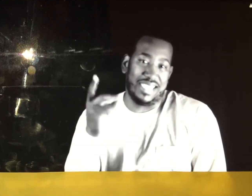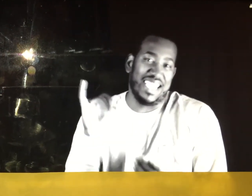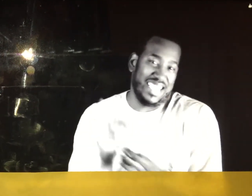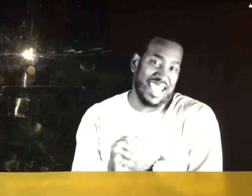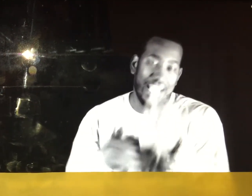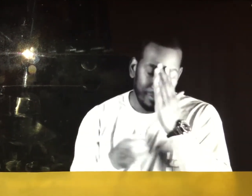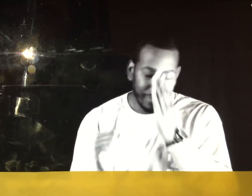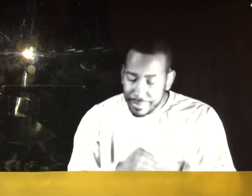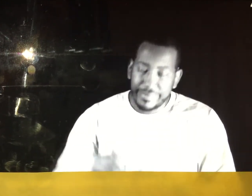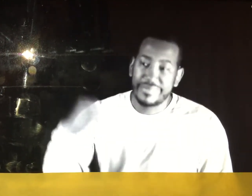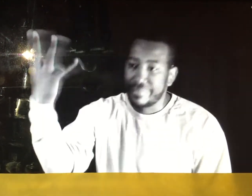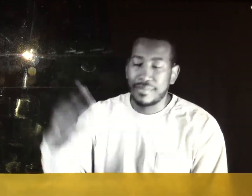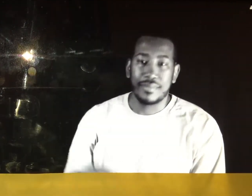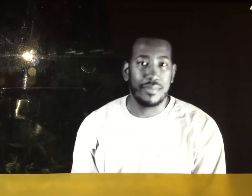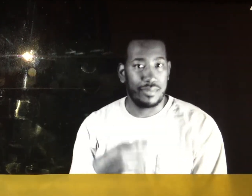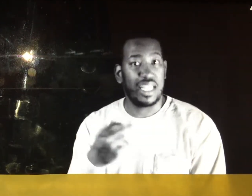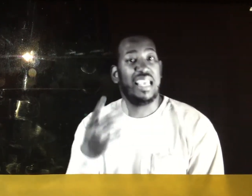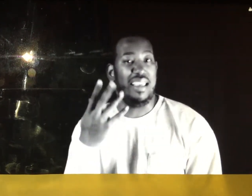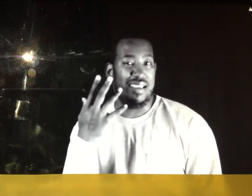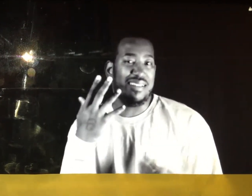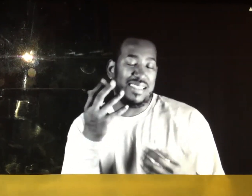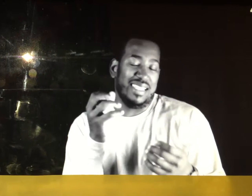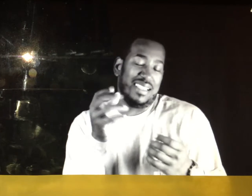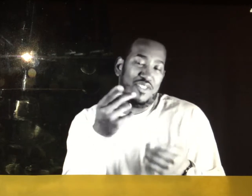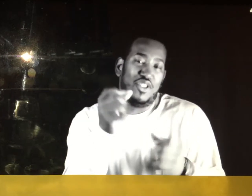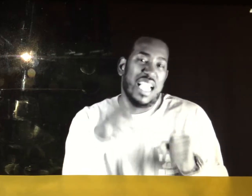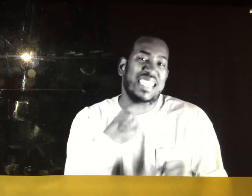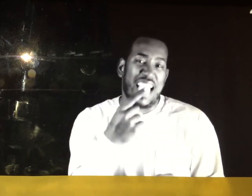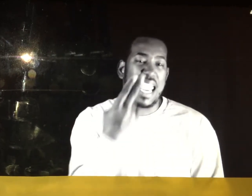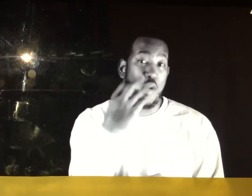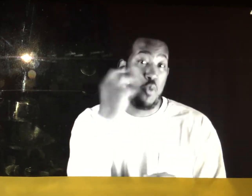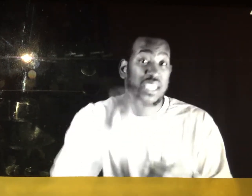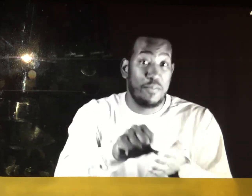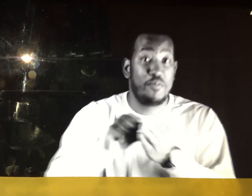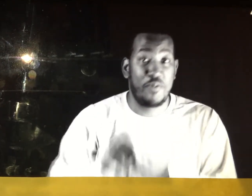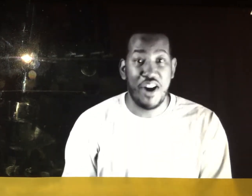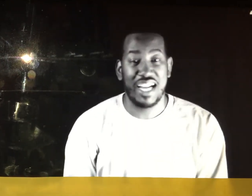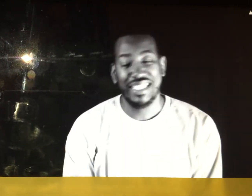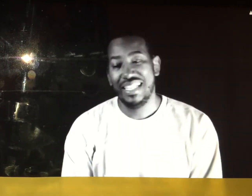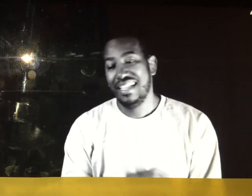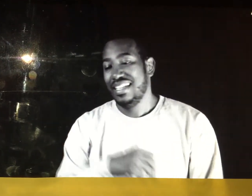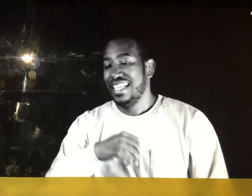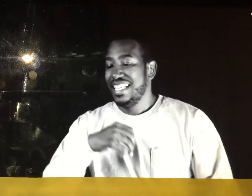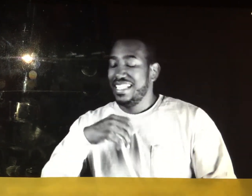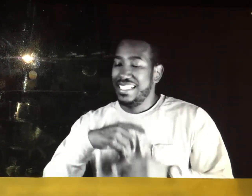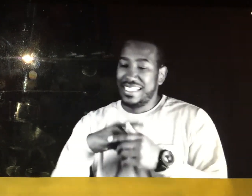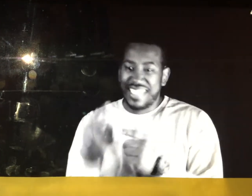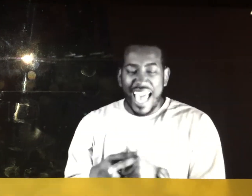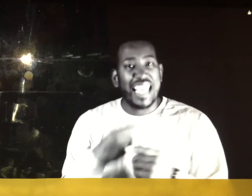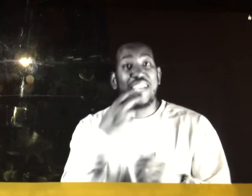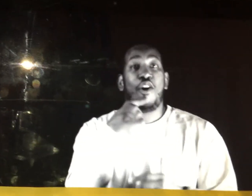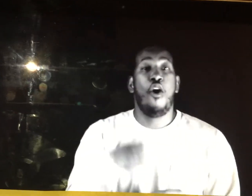leave? Well, anyway. So,